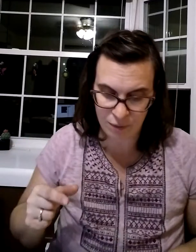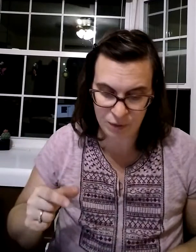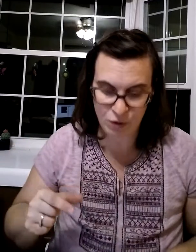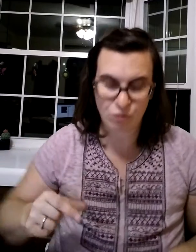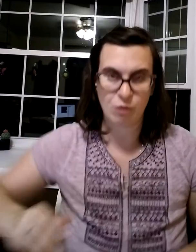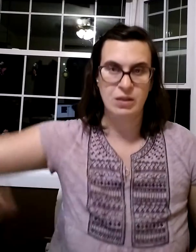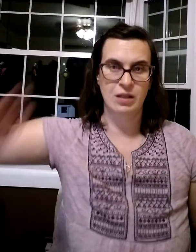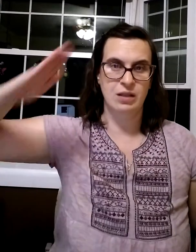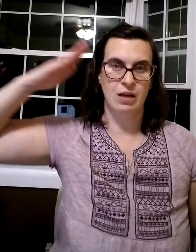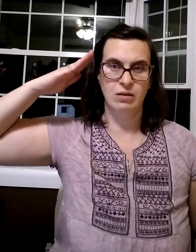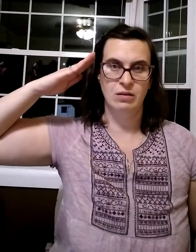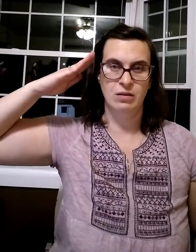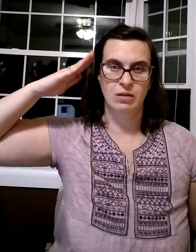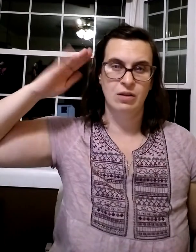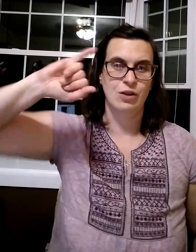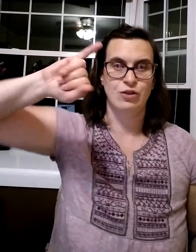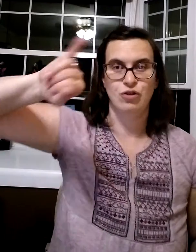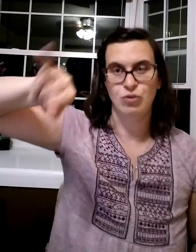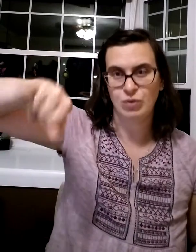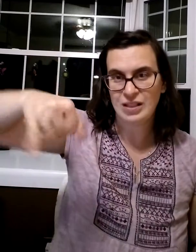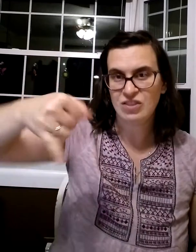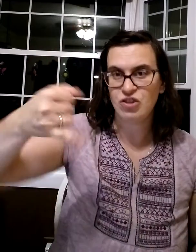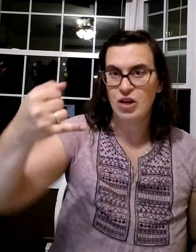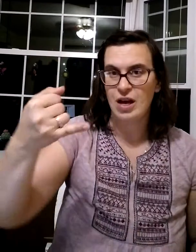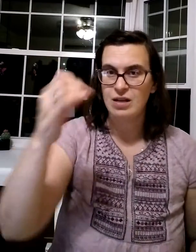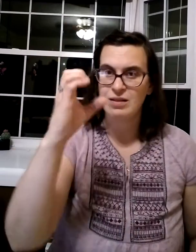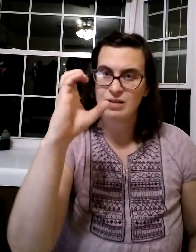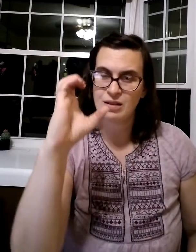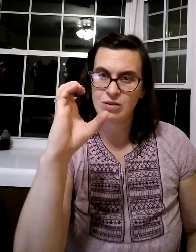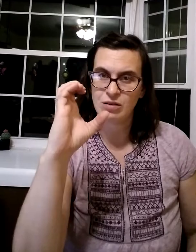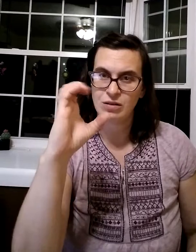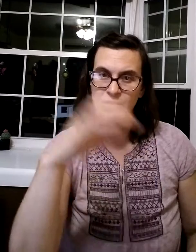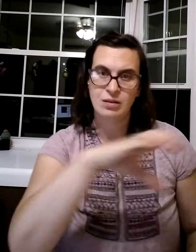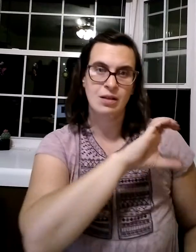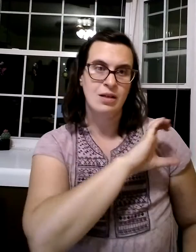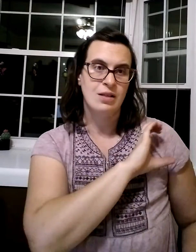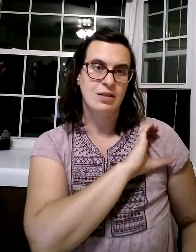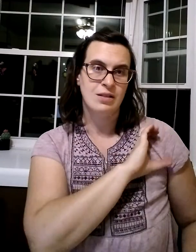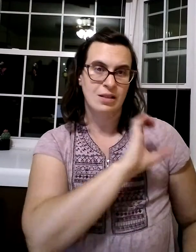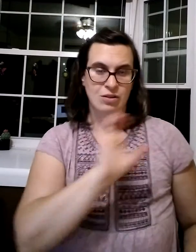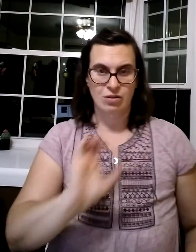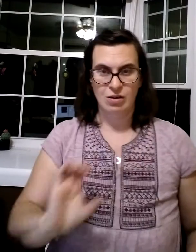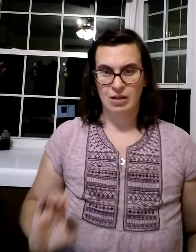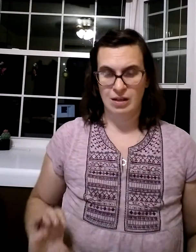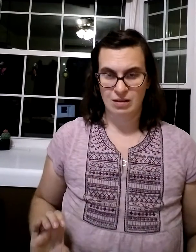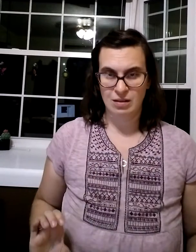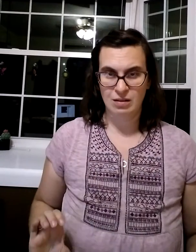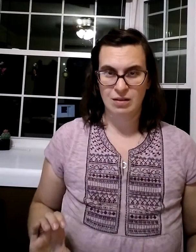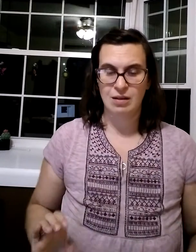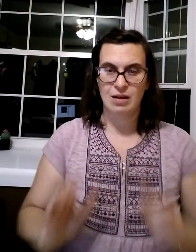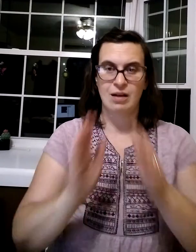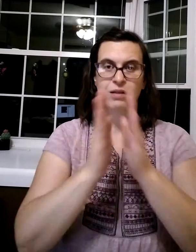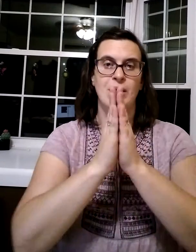Roman Dictator, Julius J. Caesar, Caesar Augustus, and the